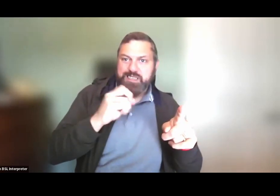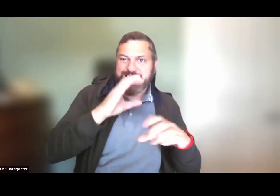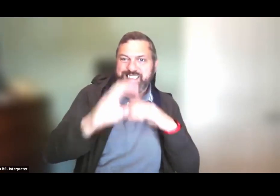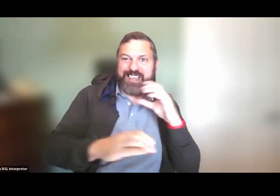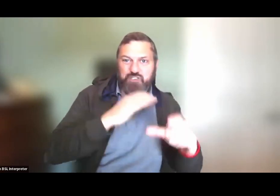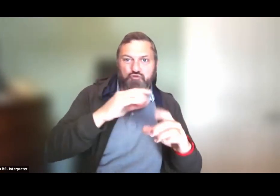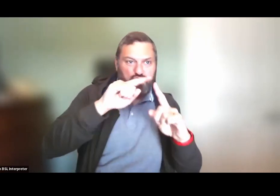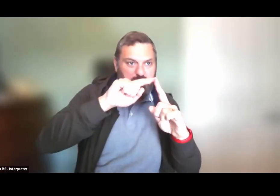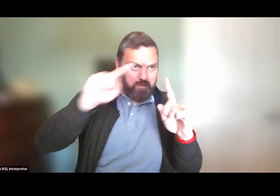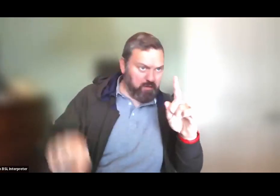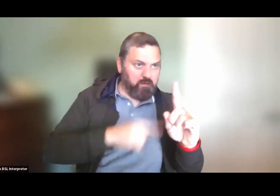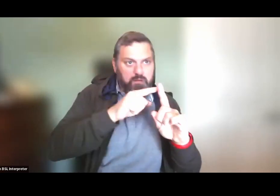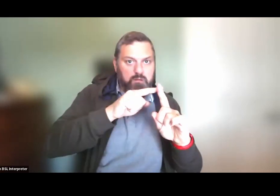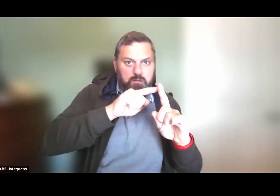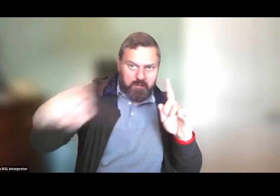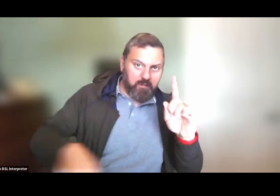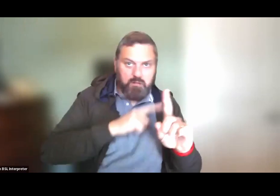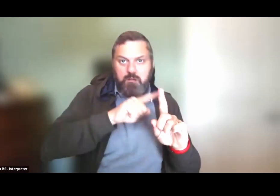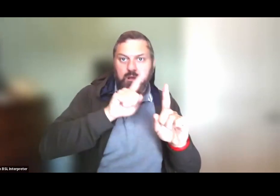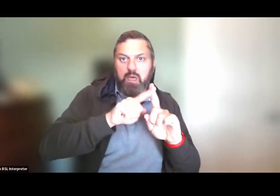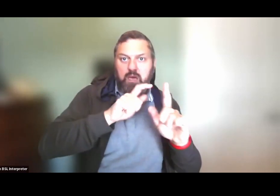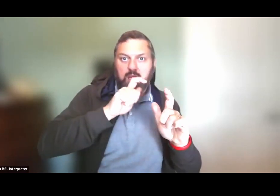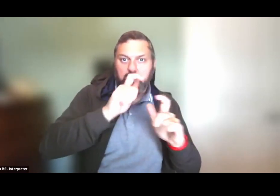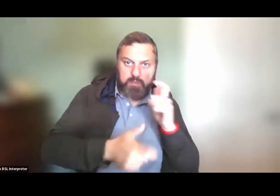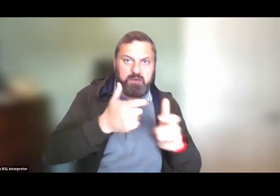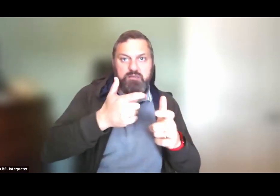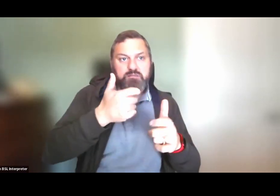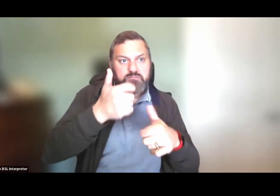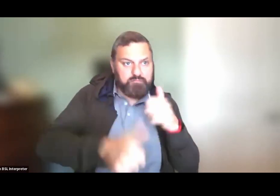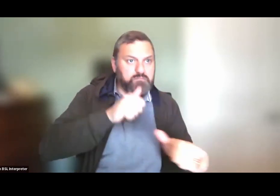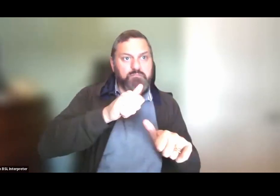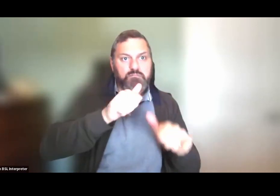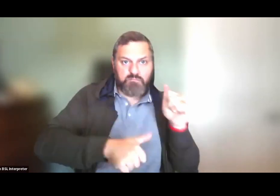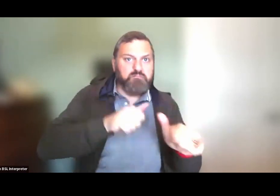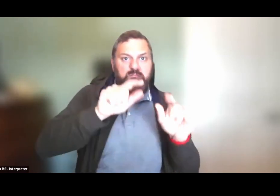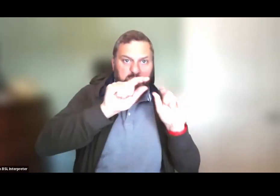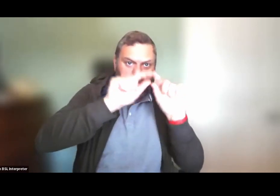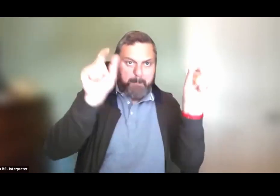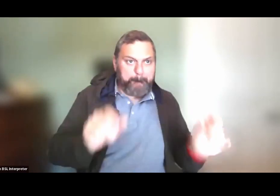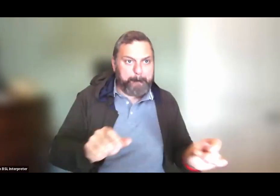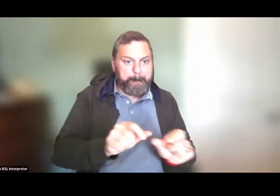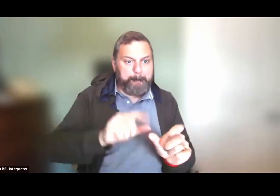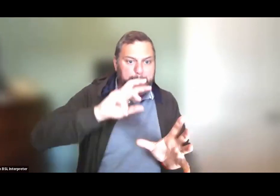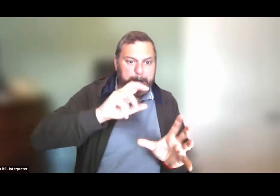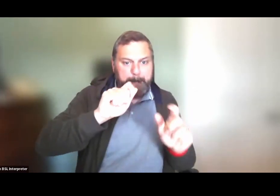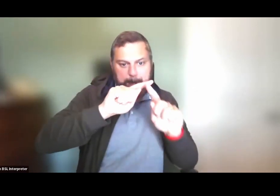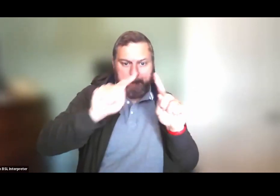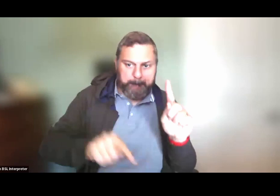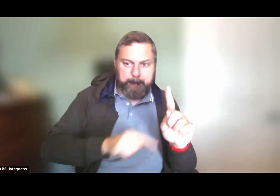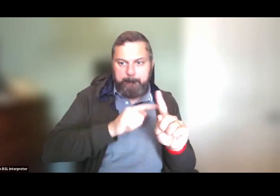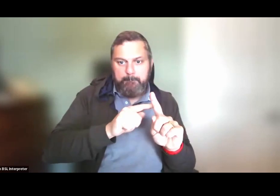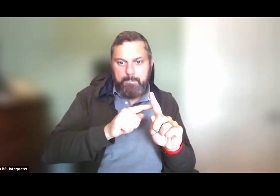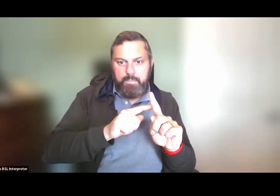of the economy in a rather mechanistic way, controlled, piping, enclosed, then we might come at